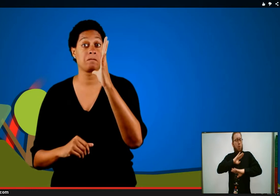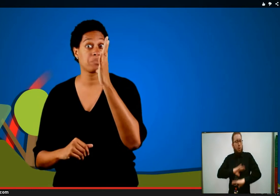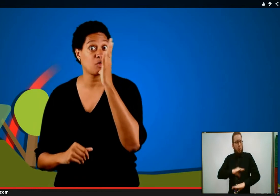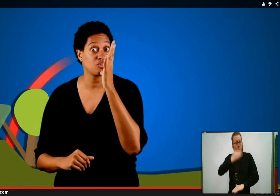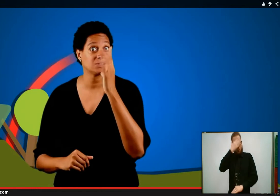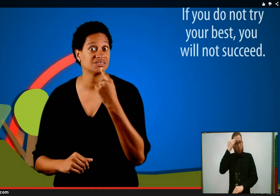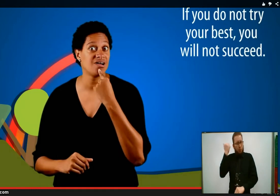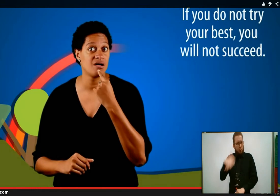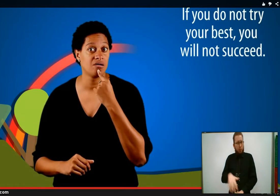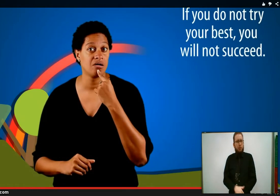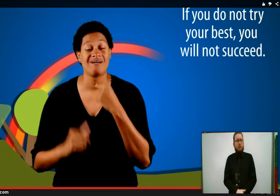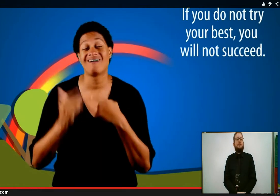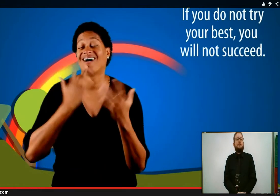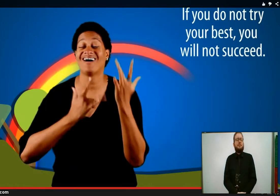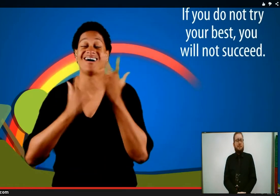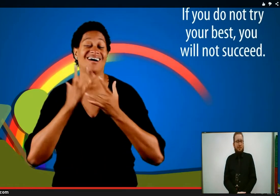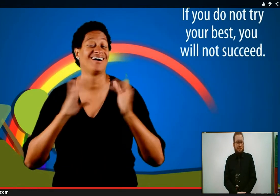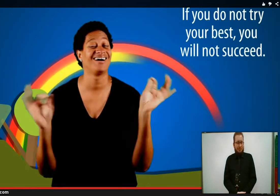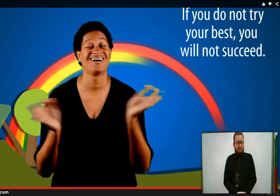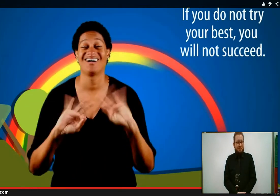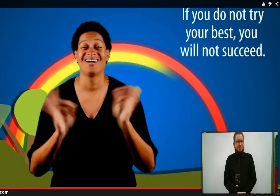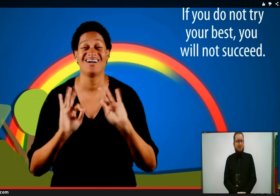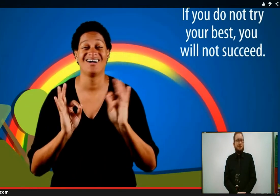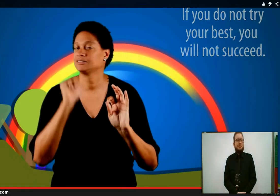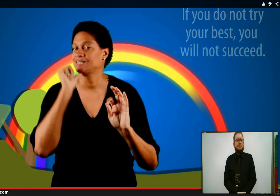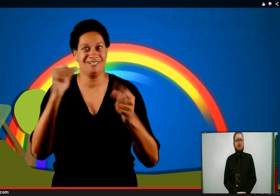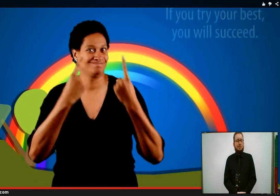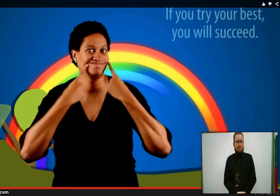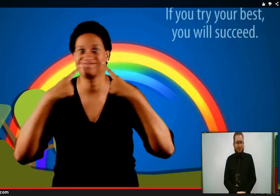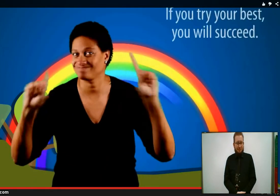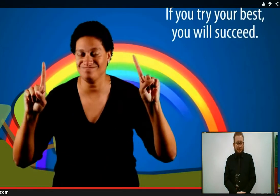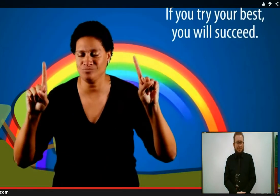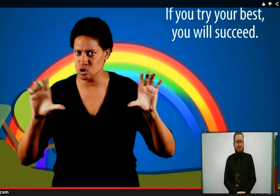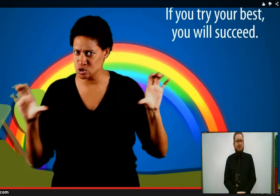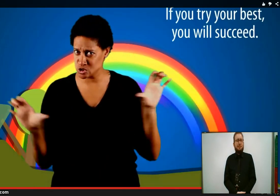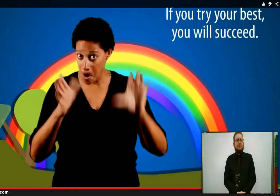He said, you know, you can see by his facial expression there that he's relieved.